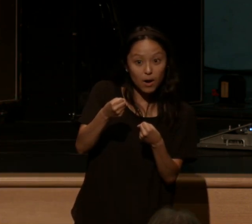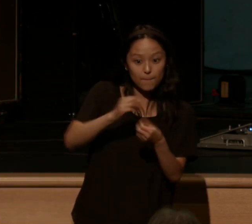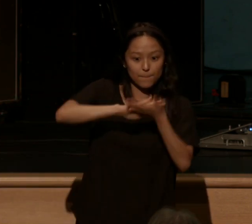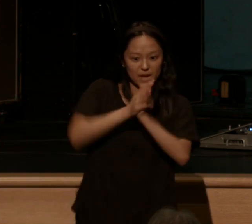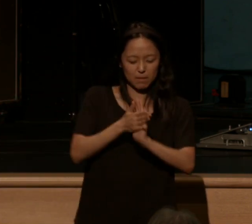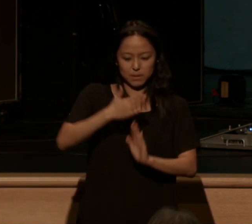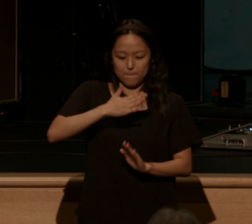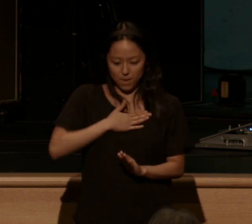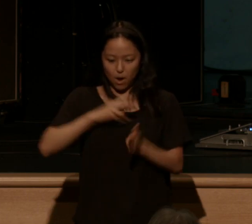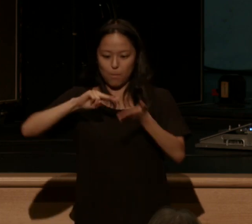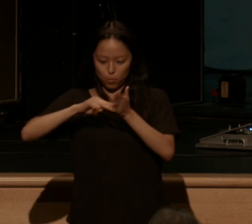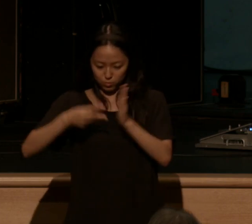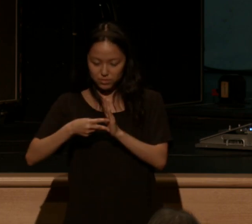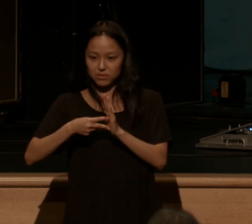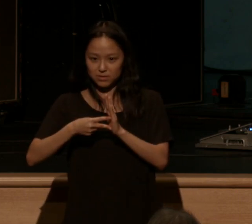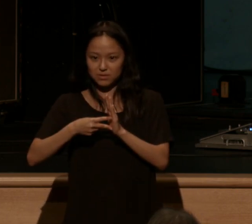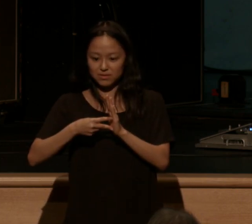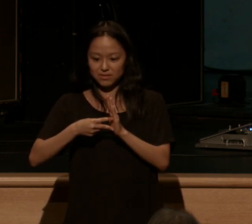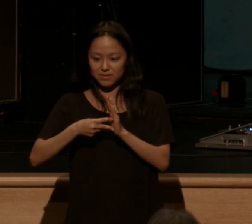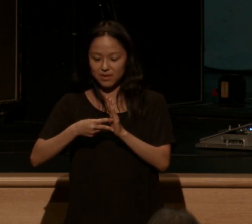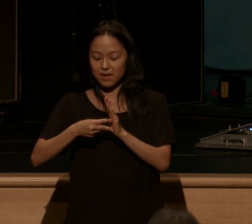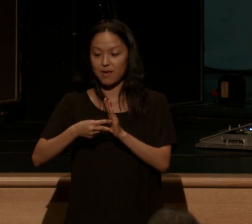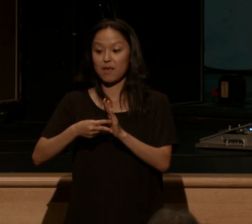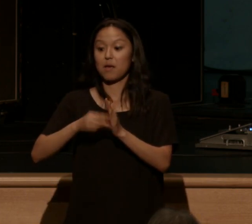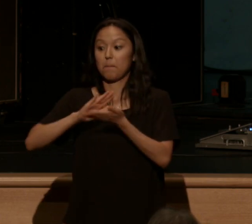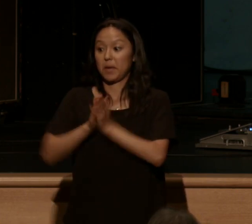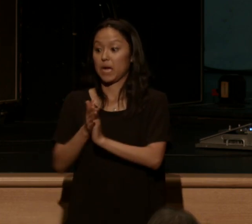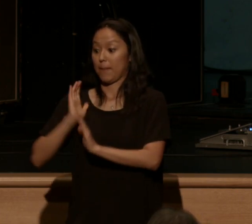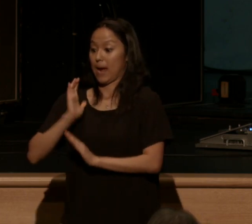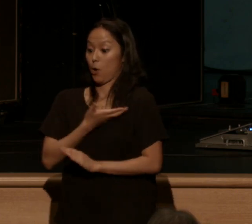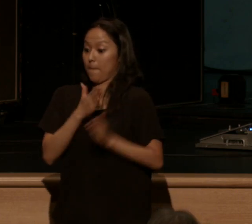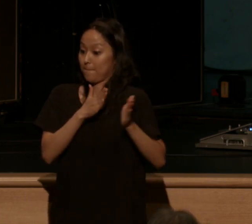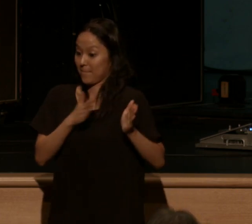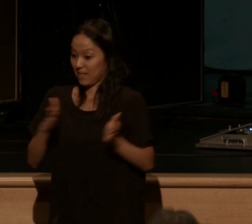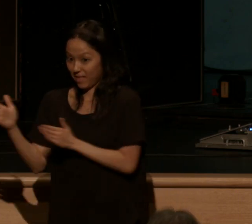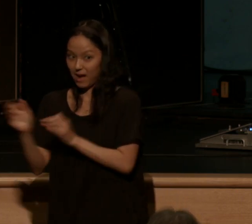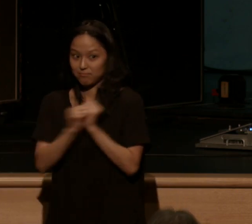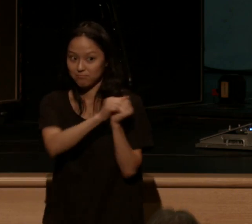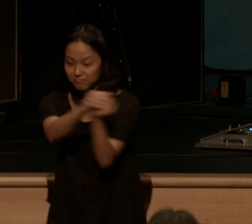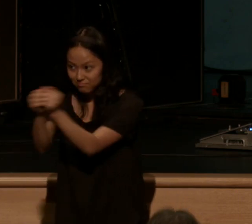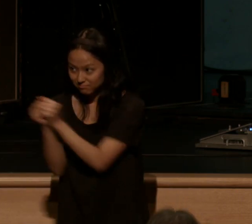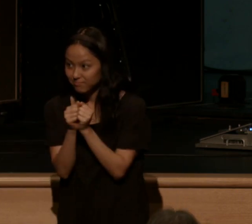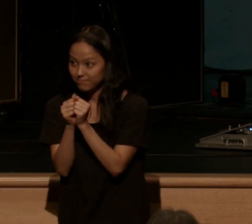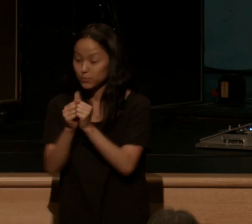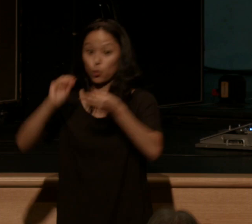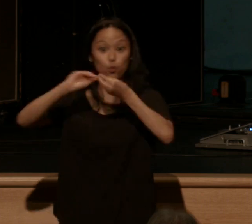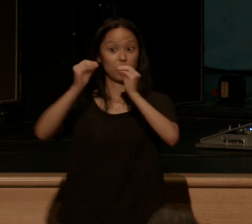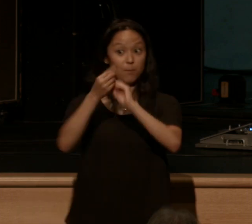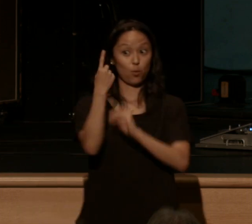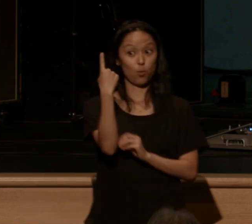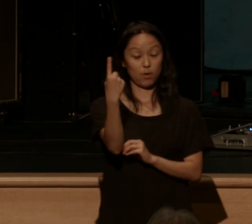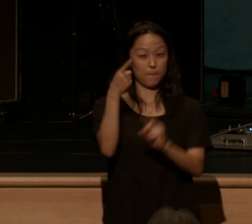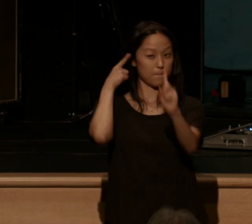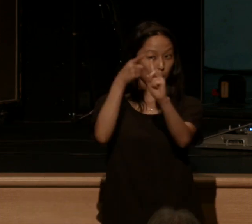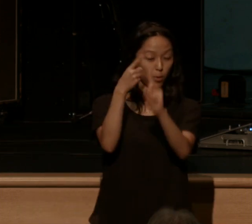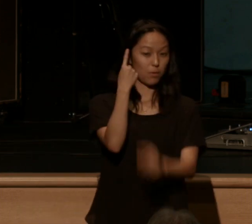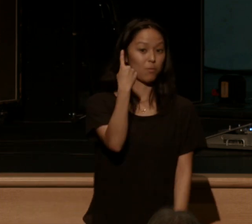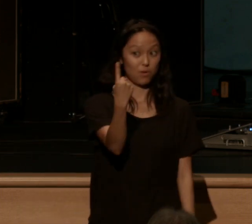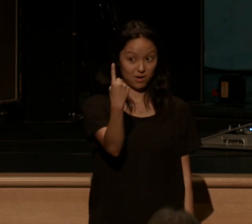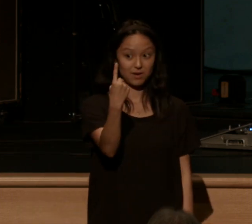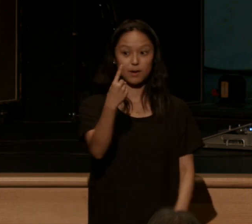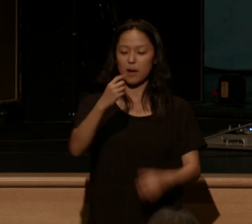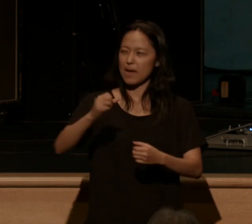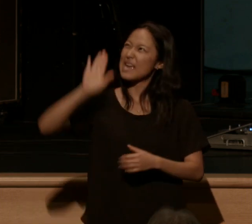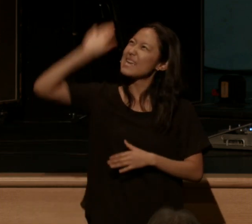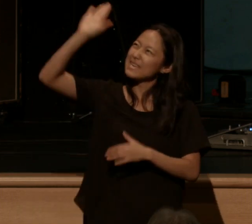my purpose, leads to my purpose, and will be our plan collectively. So number one, his power